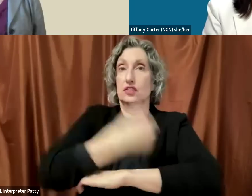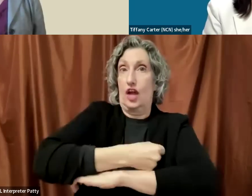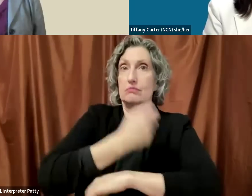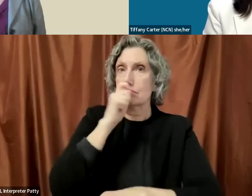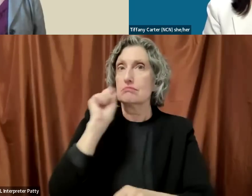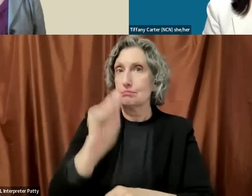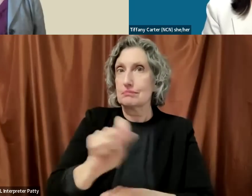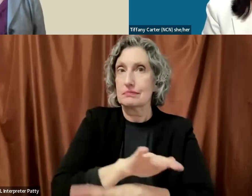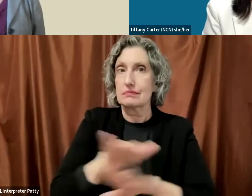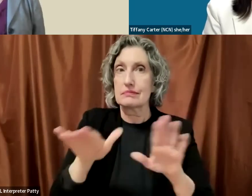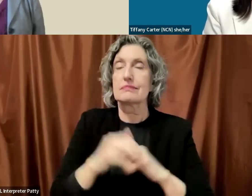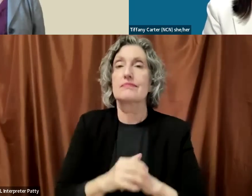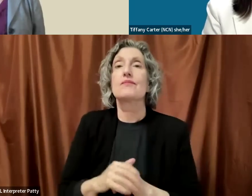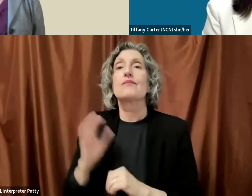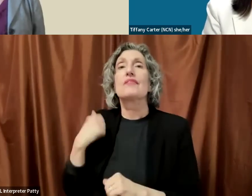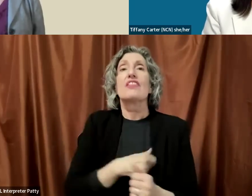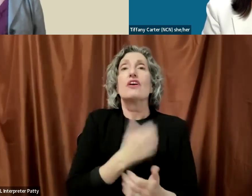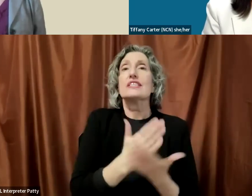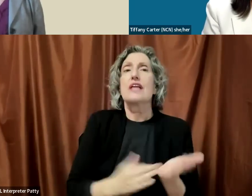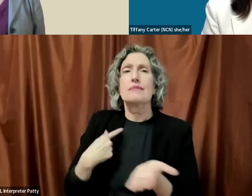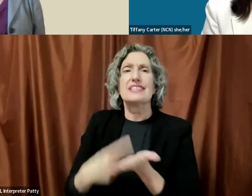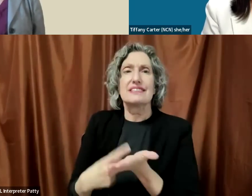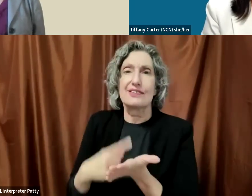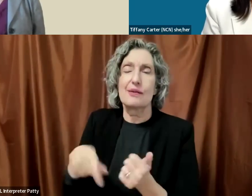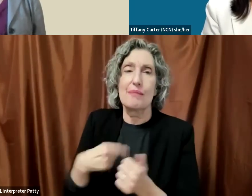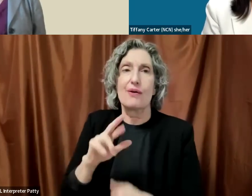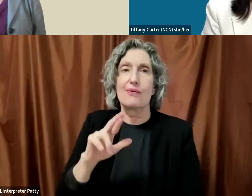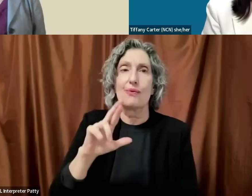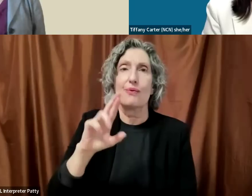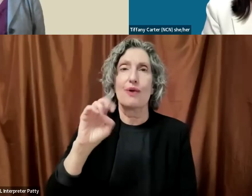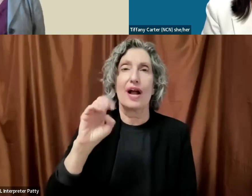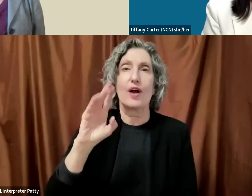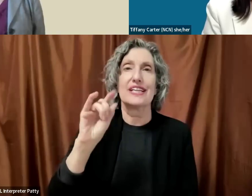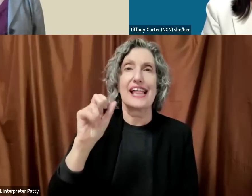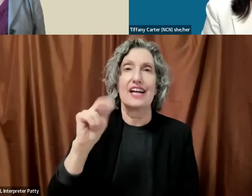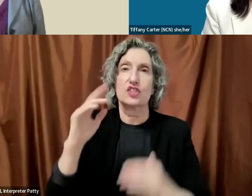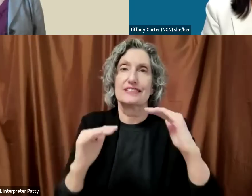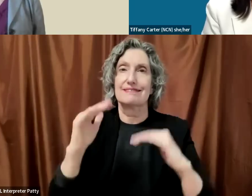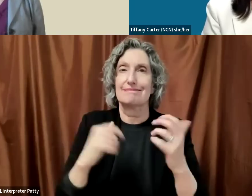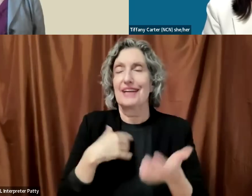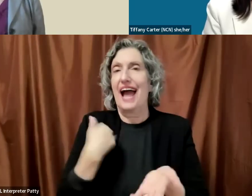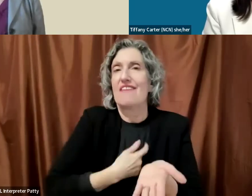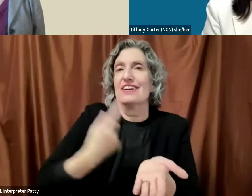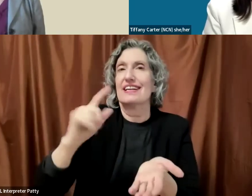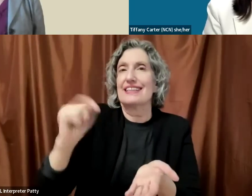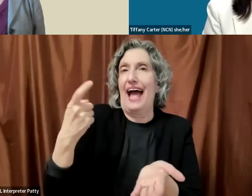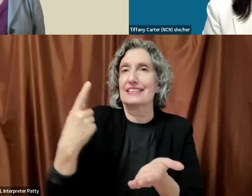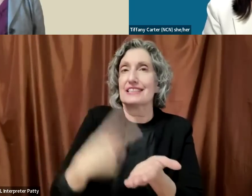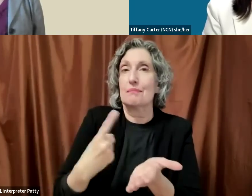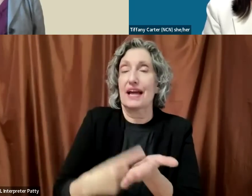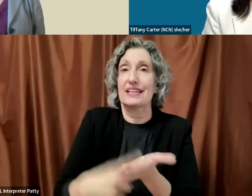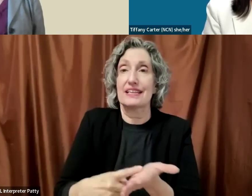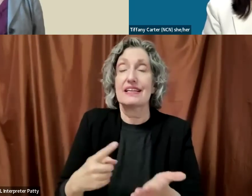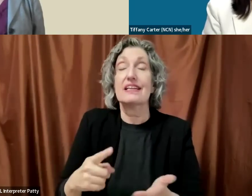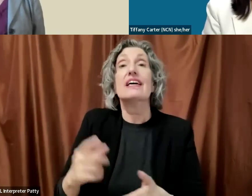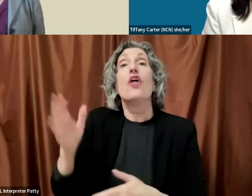about reconciliation and having a tax debate. The tax law that passed in 2017, a lot of those provisions end at the end